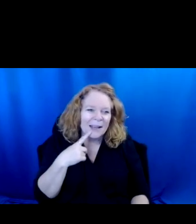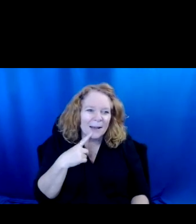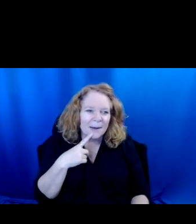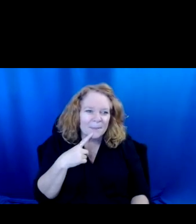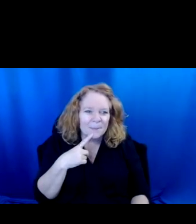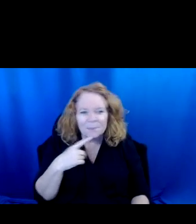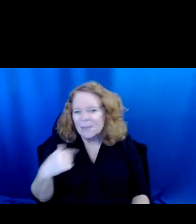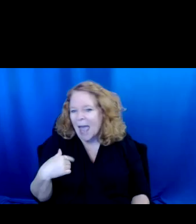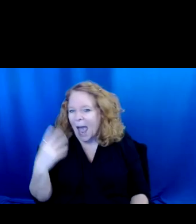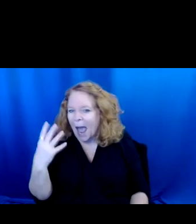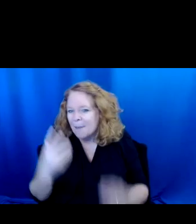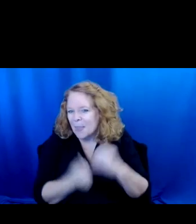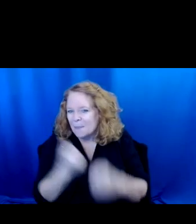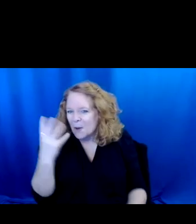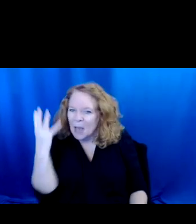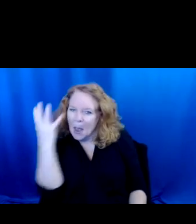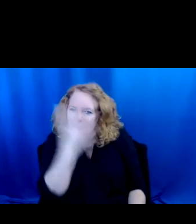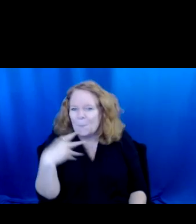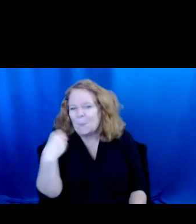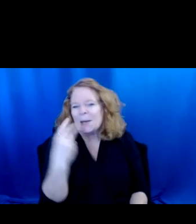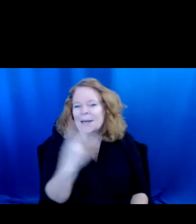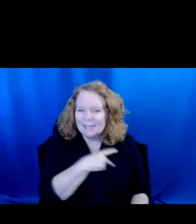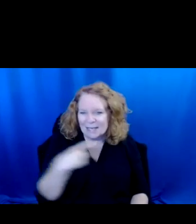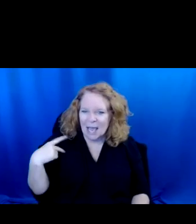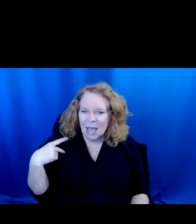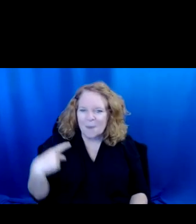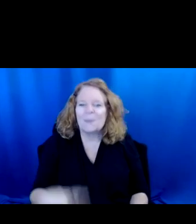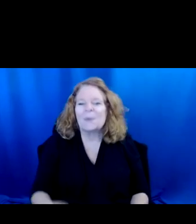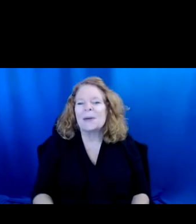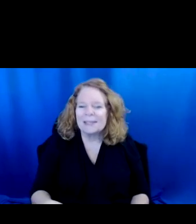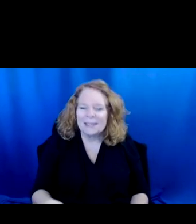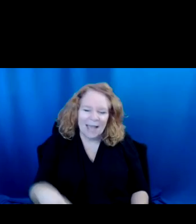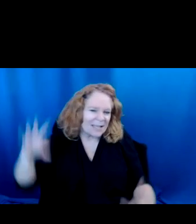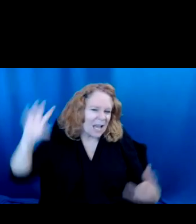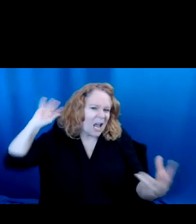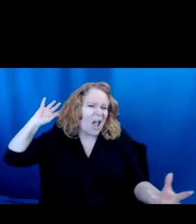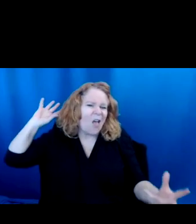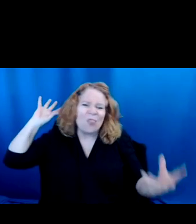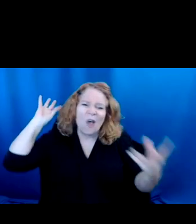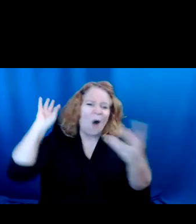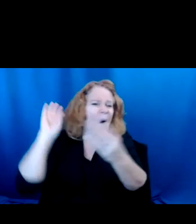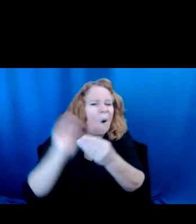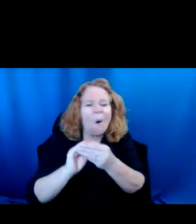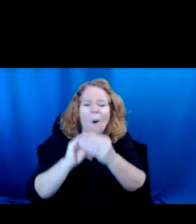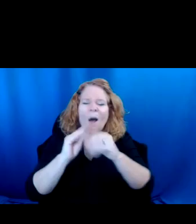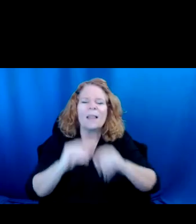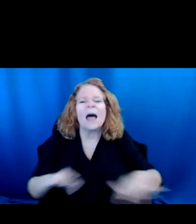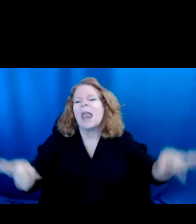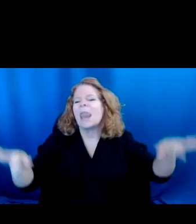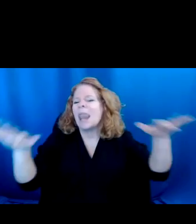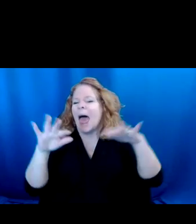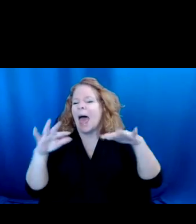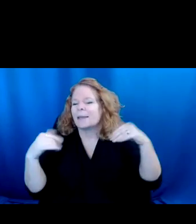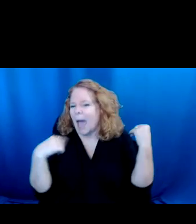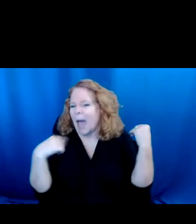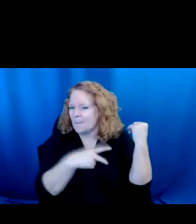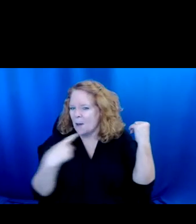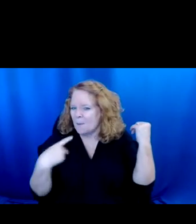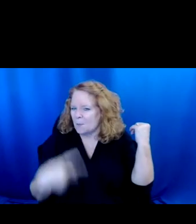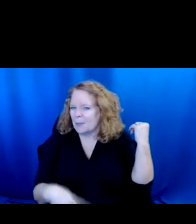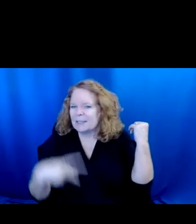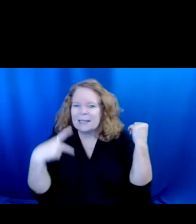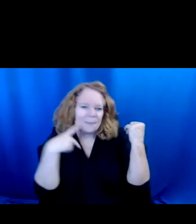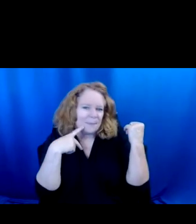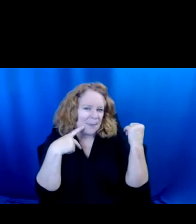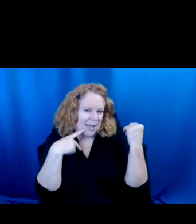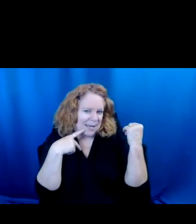the prettiest princess in the whole of the land. I'm Princess Peggy. Ain't I? I'm